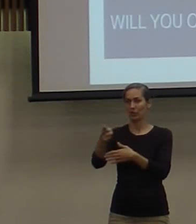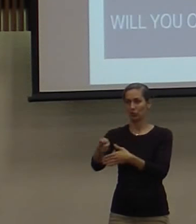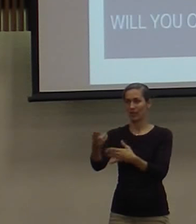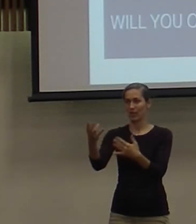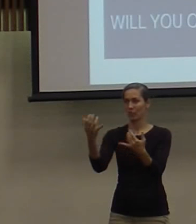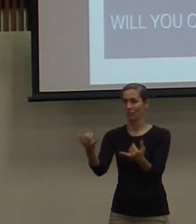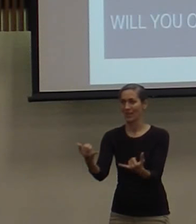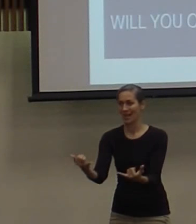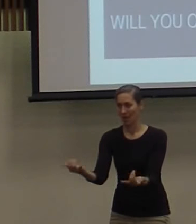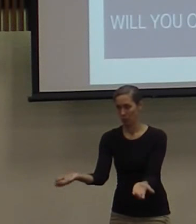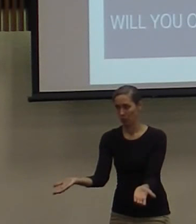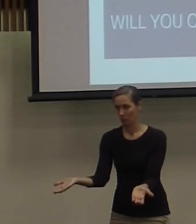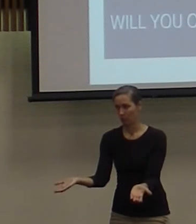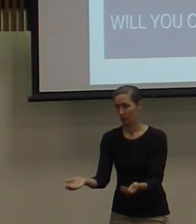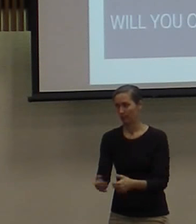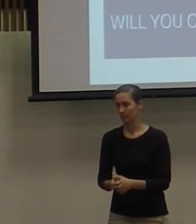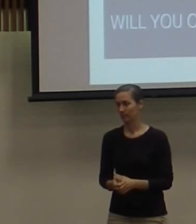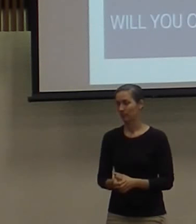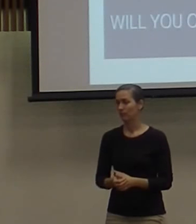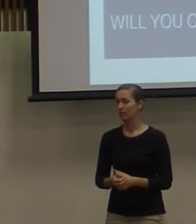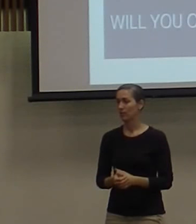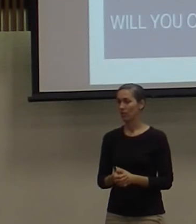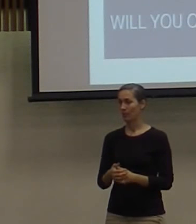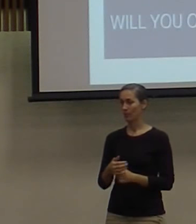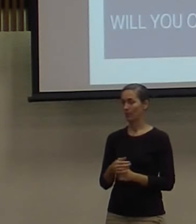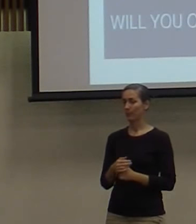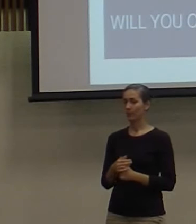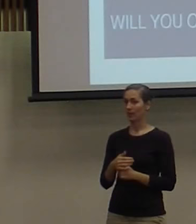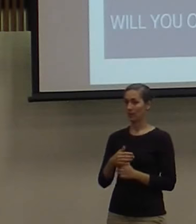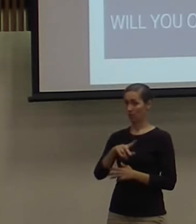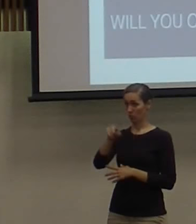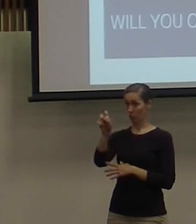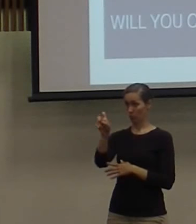your willing or not. So I leave with you the